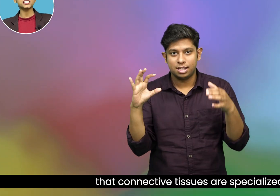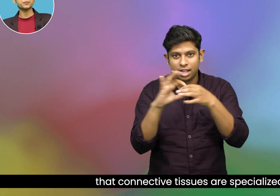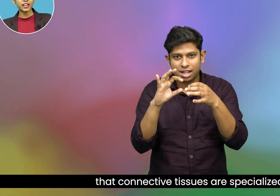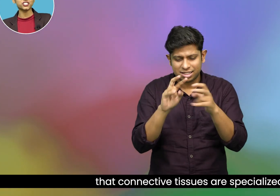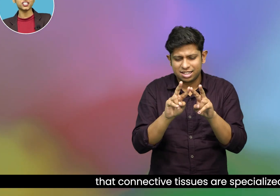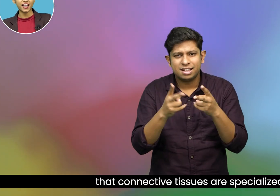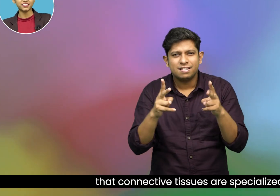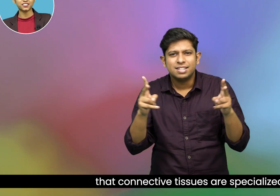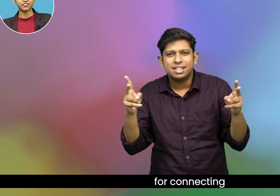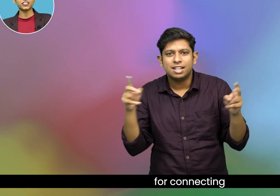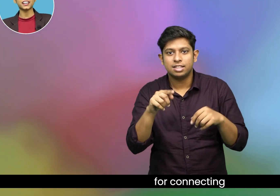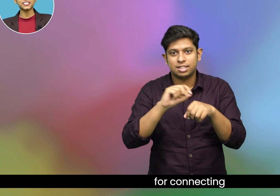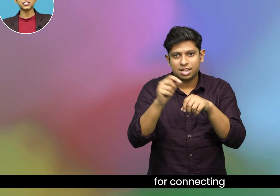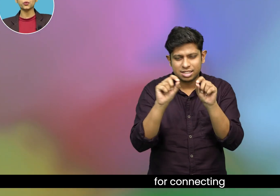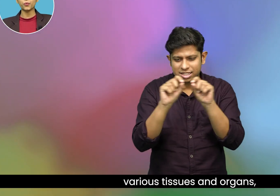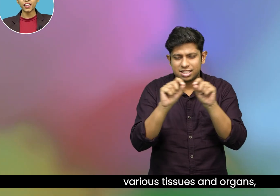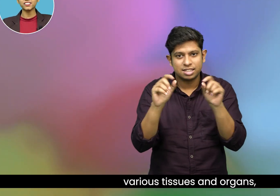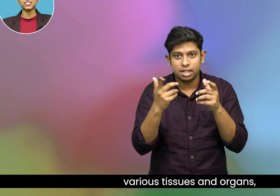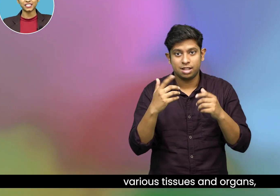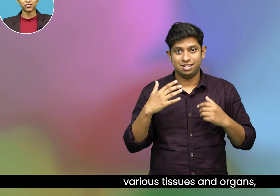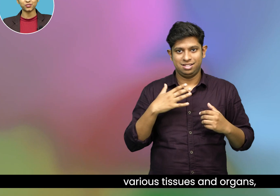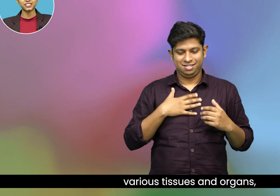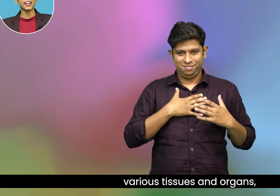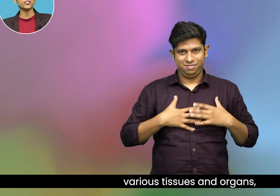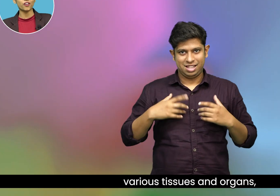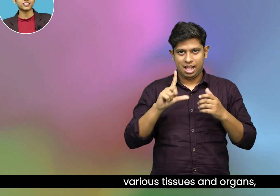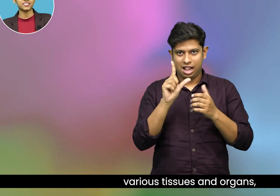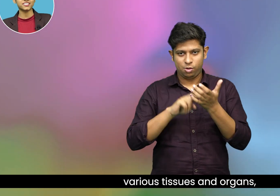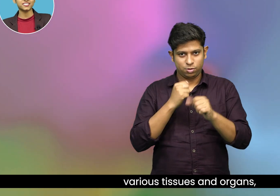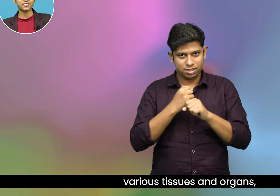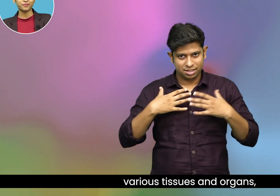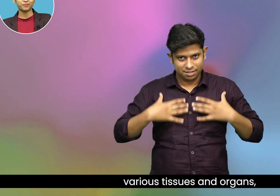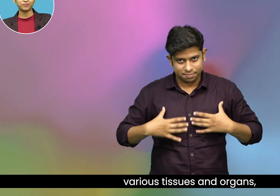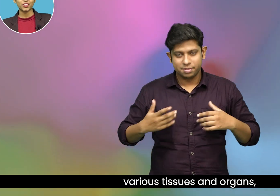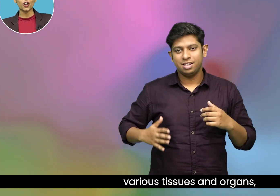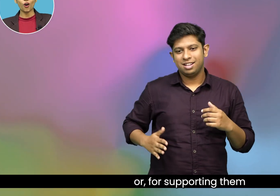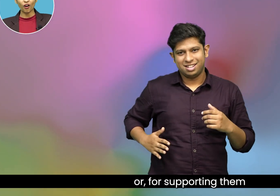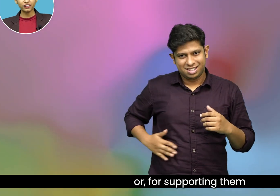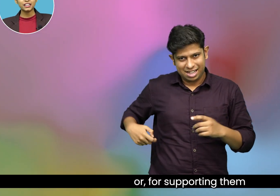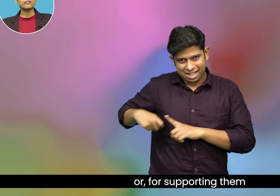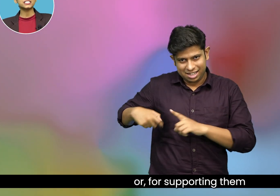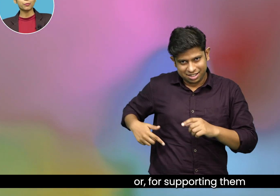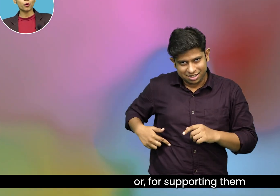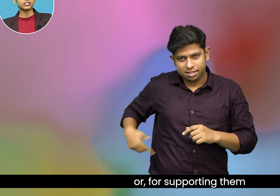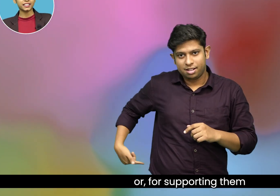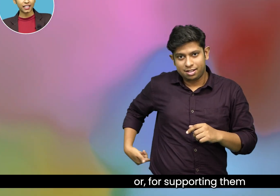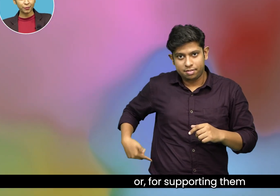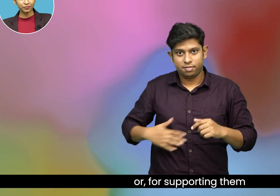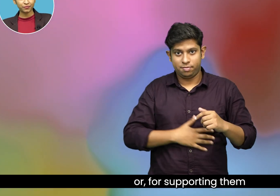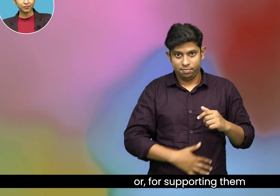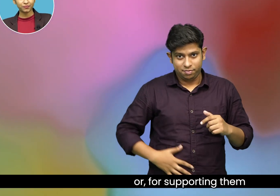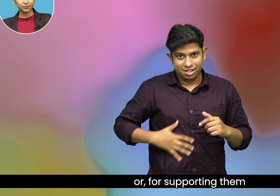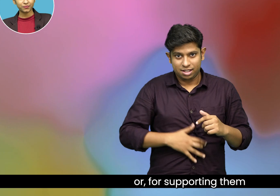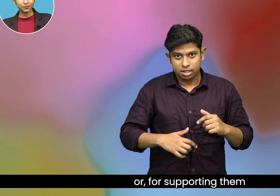tissues are specialized for connecting various tissues and organs or for supporting